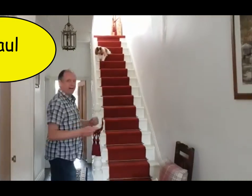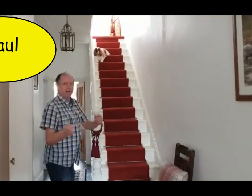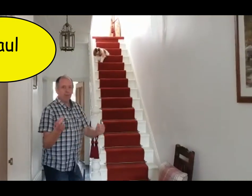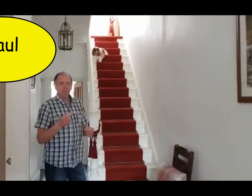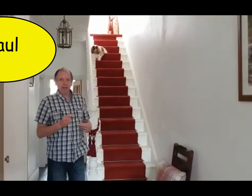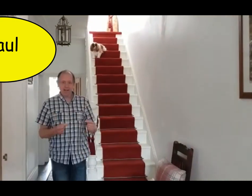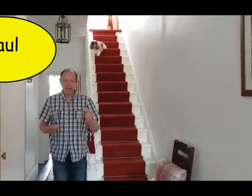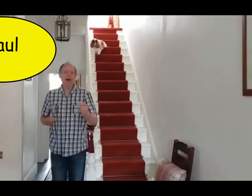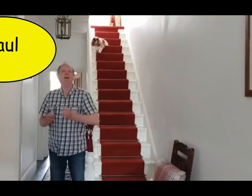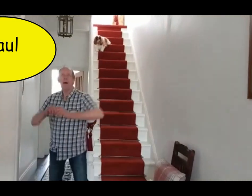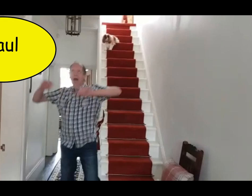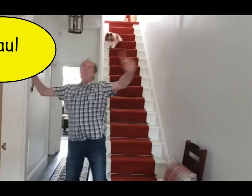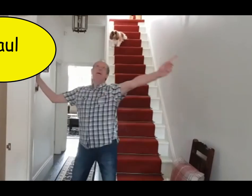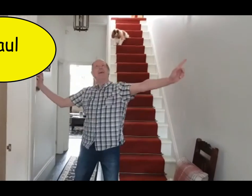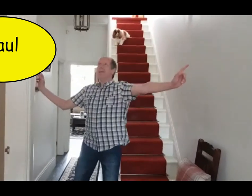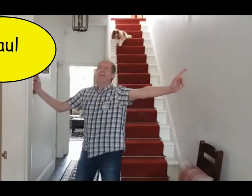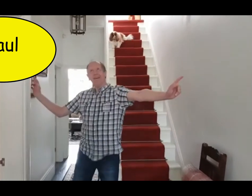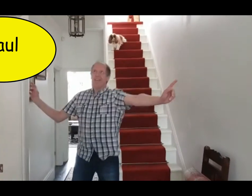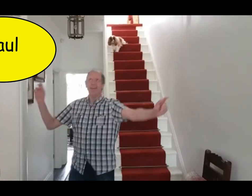Because I'm happy Clap along